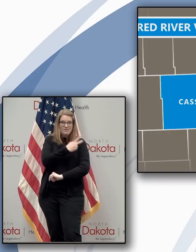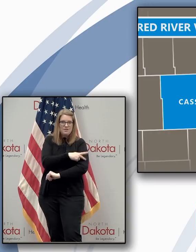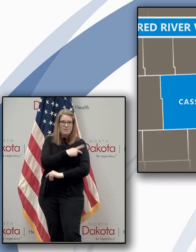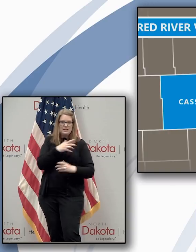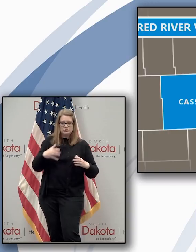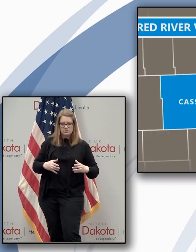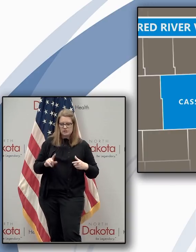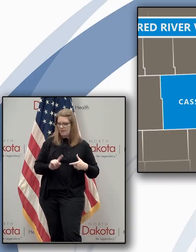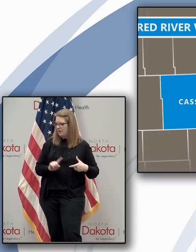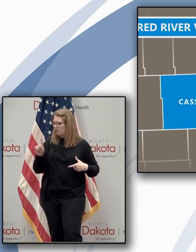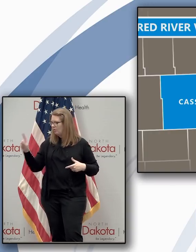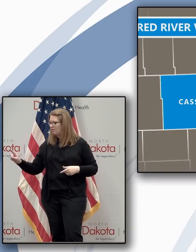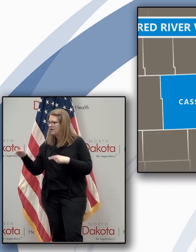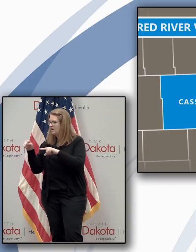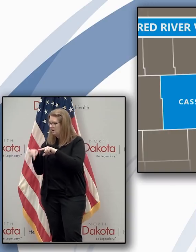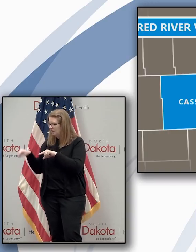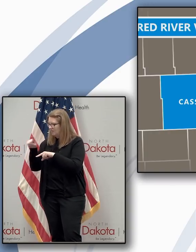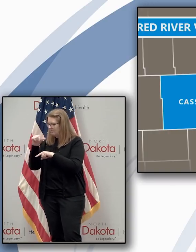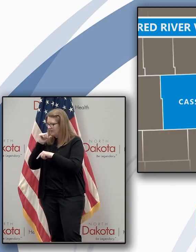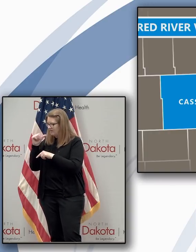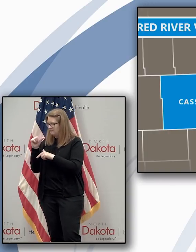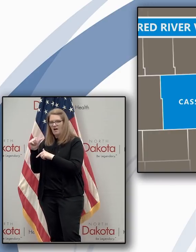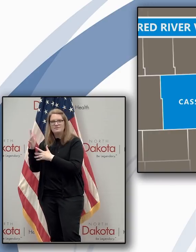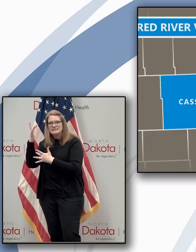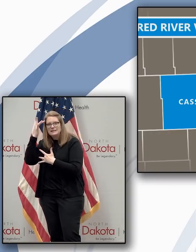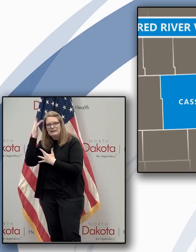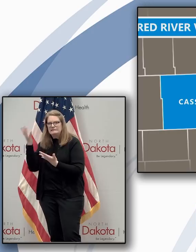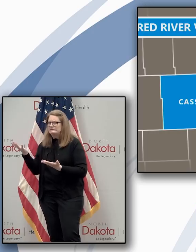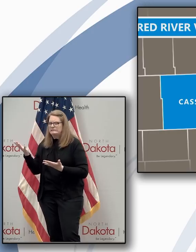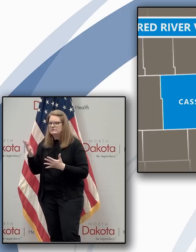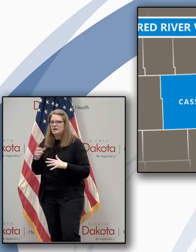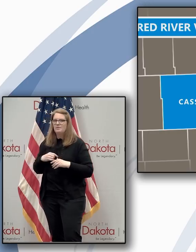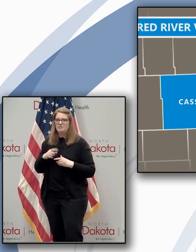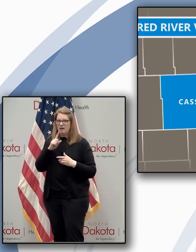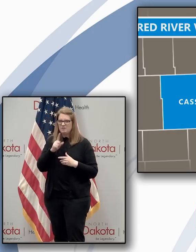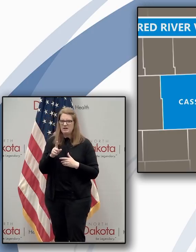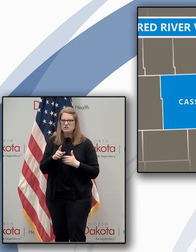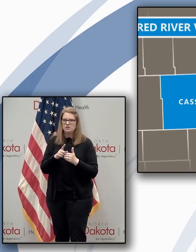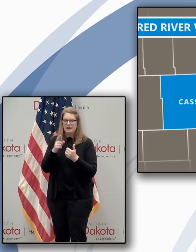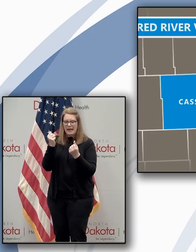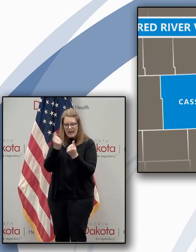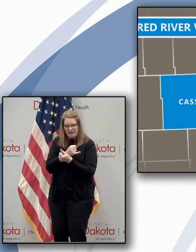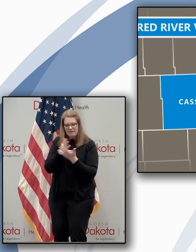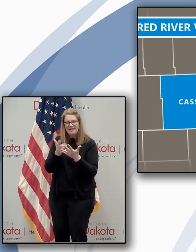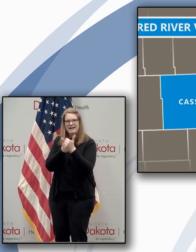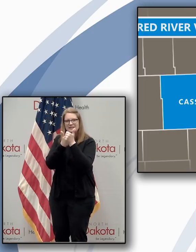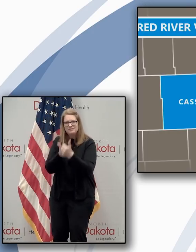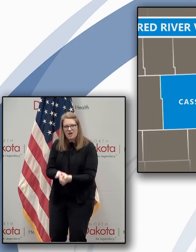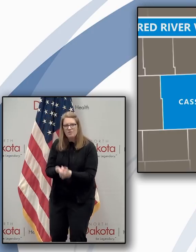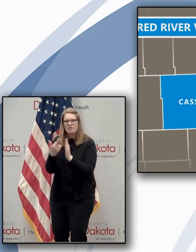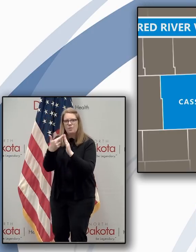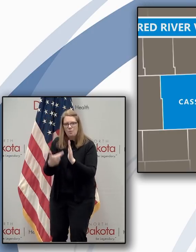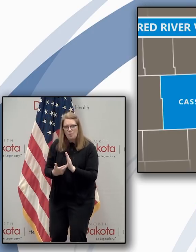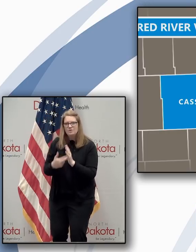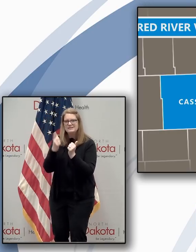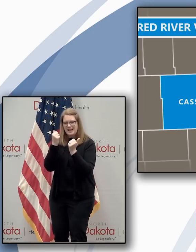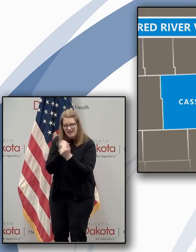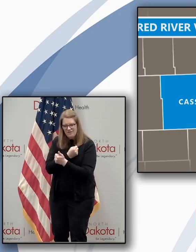or through the collaboration that we've received with the great medical providers in North Dakota, in some